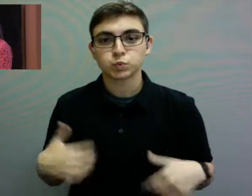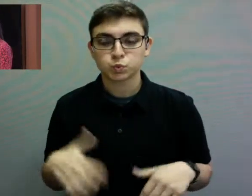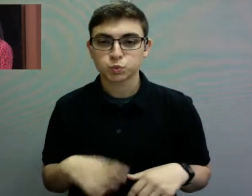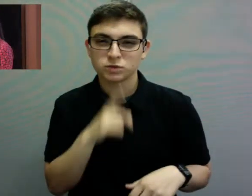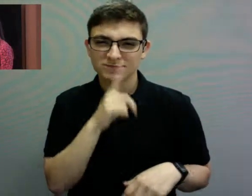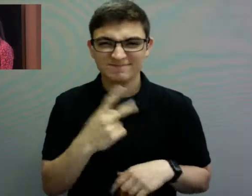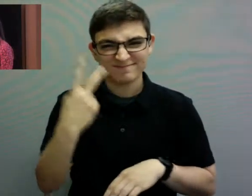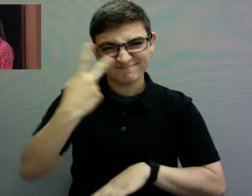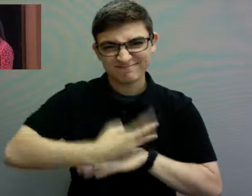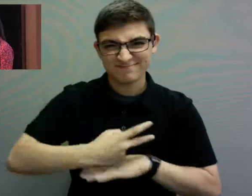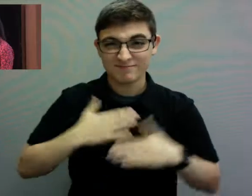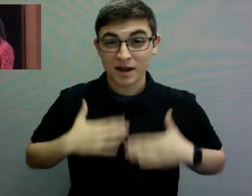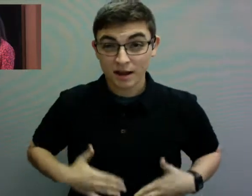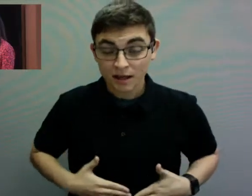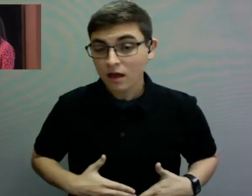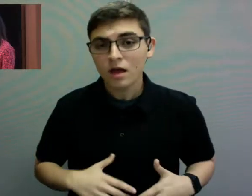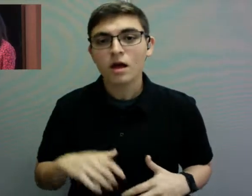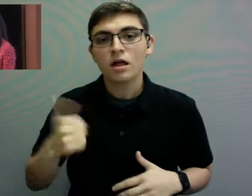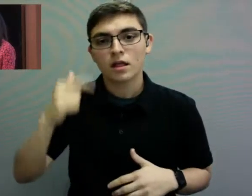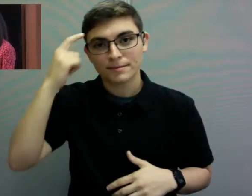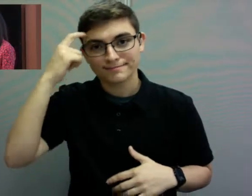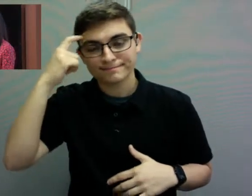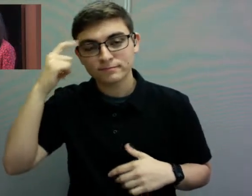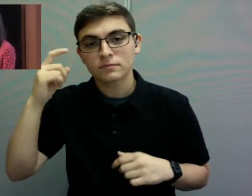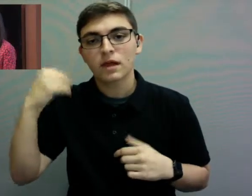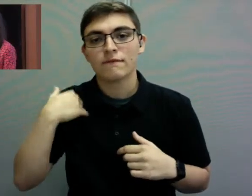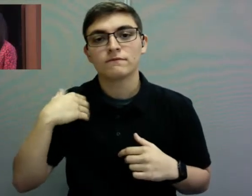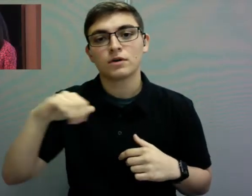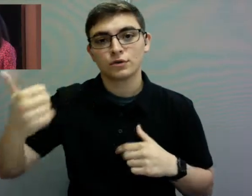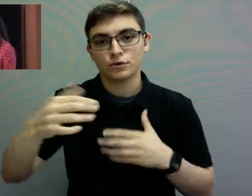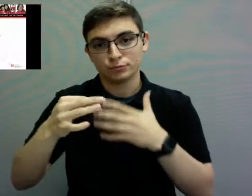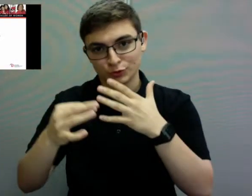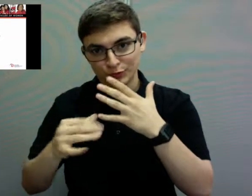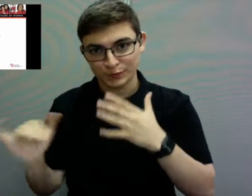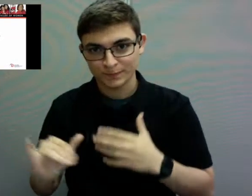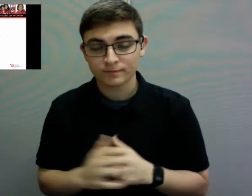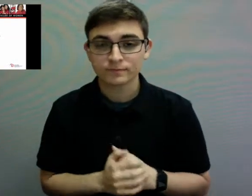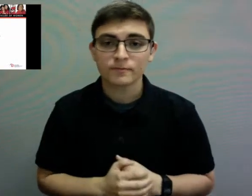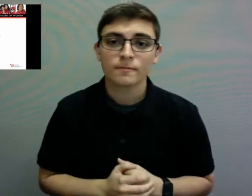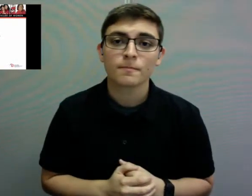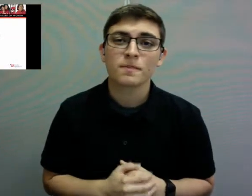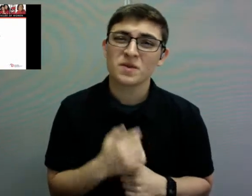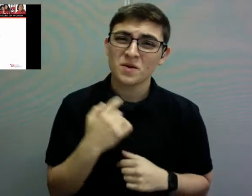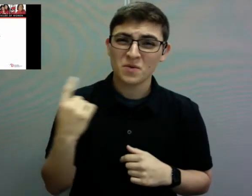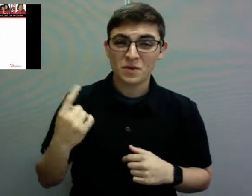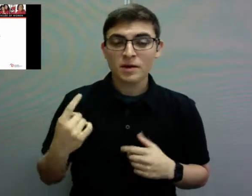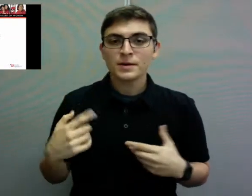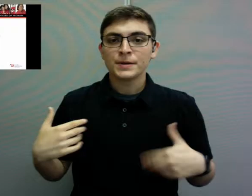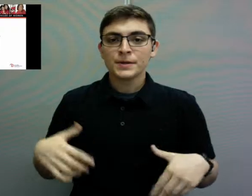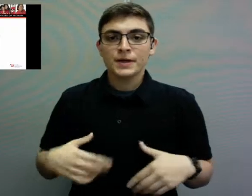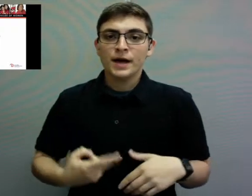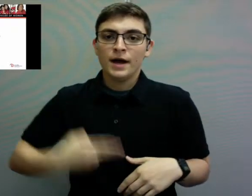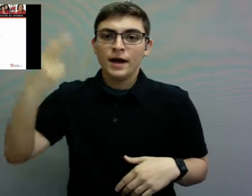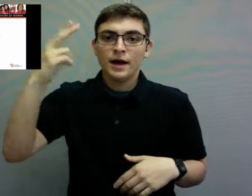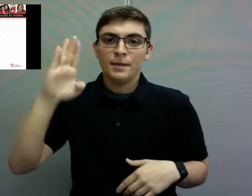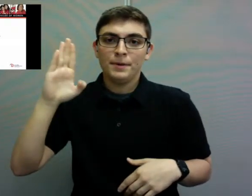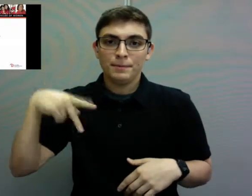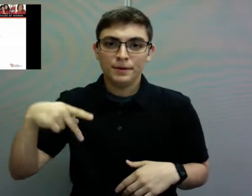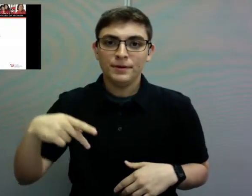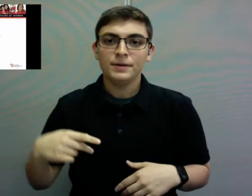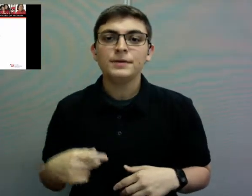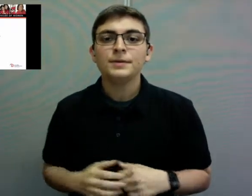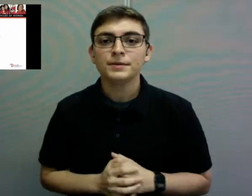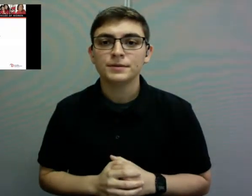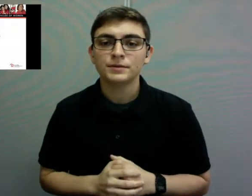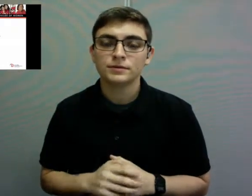some options out there to help you with that, and that will improve your health overall. High blood pressure is one of them, high blood